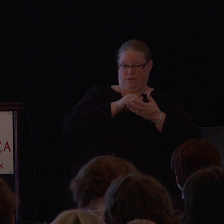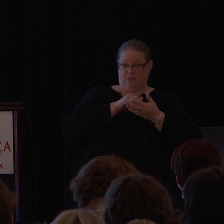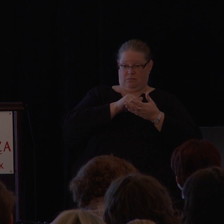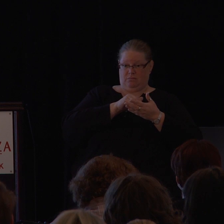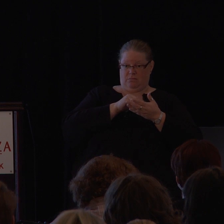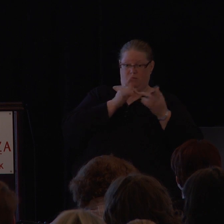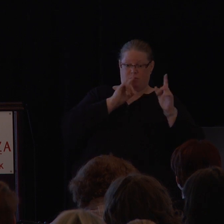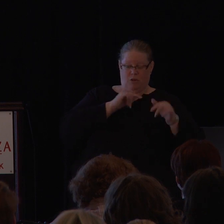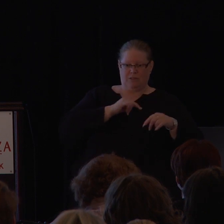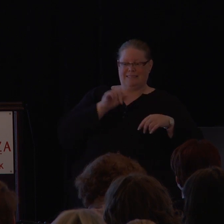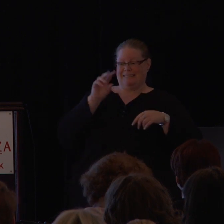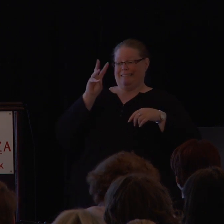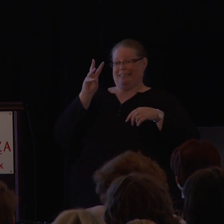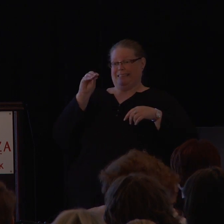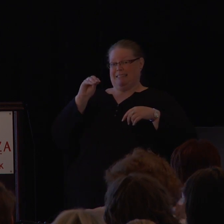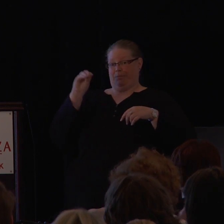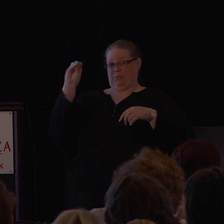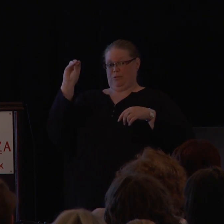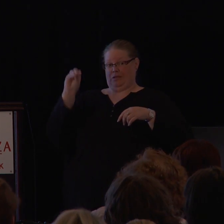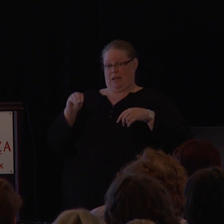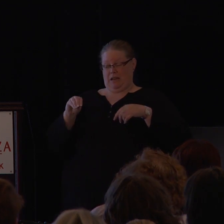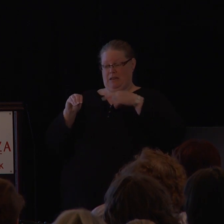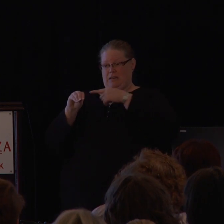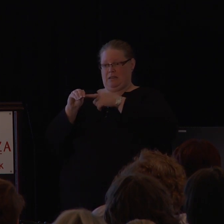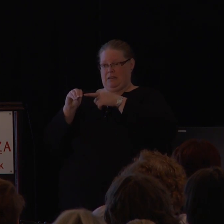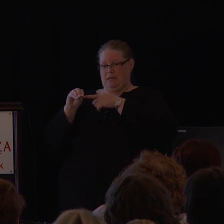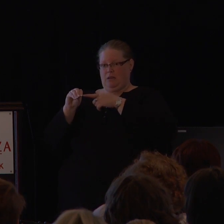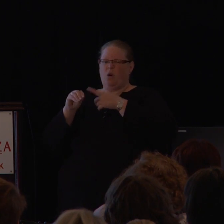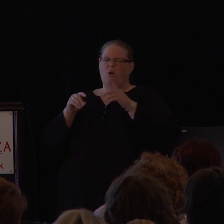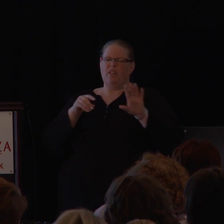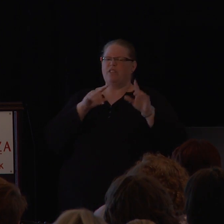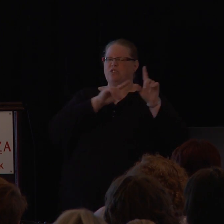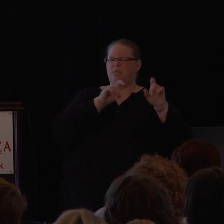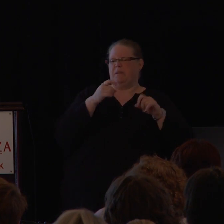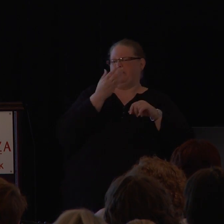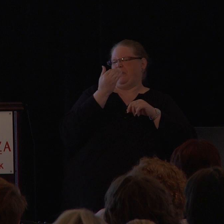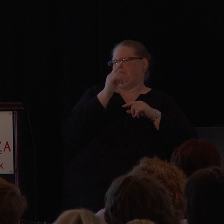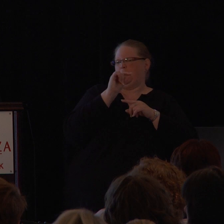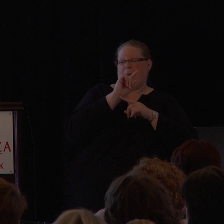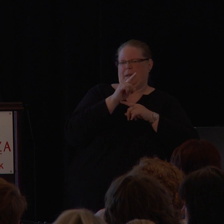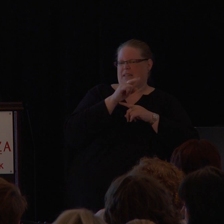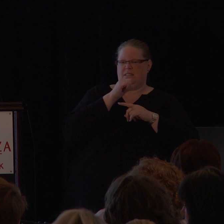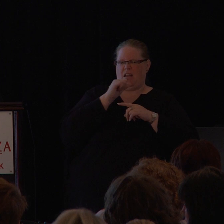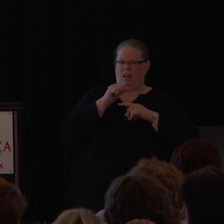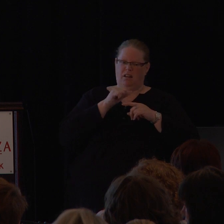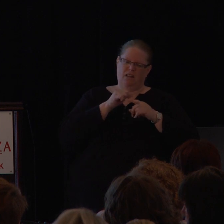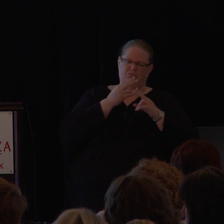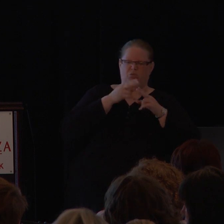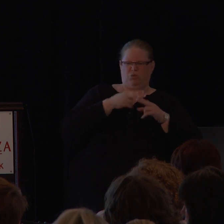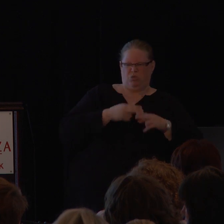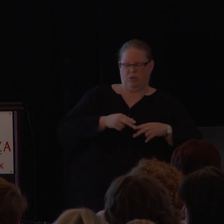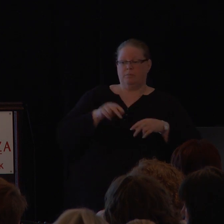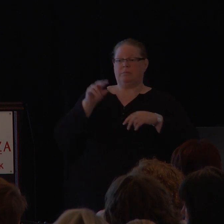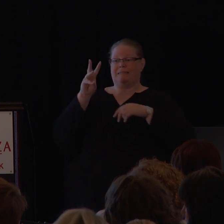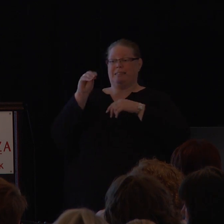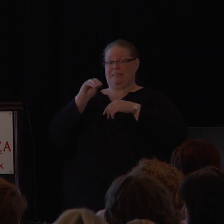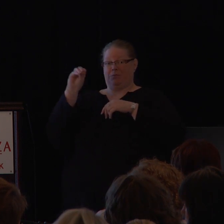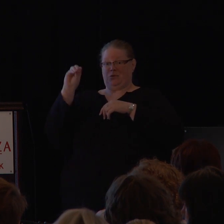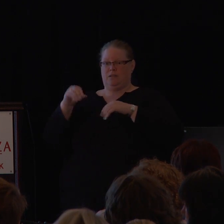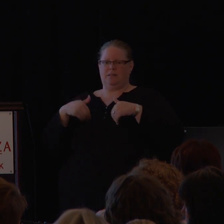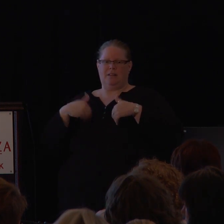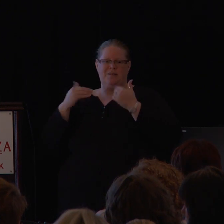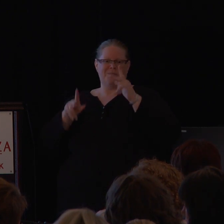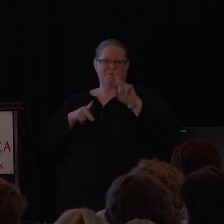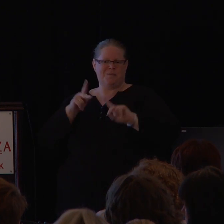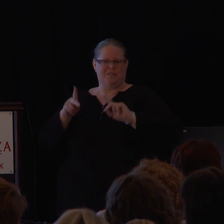quite extensive online survey, it would take 15, 20 minutes to fill out, so this is not a 5-minute response. 60% of the respondents were young